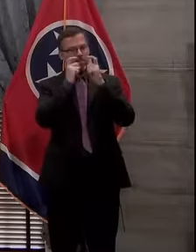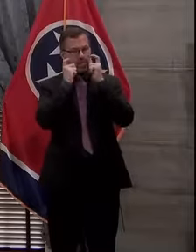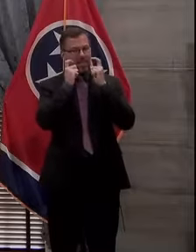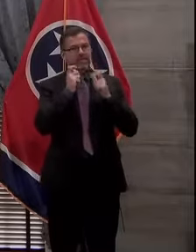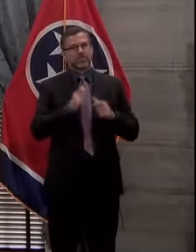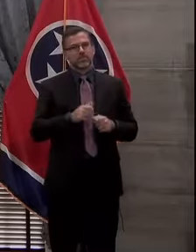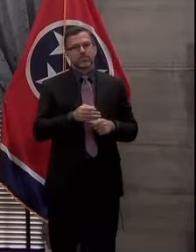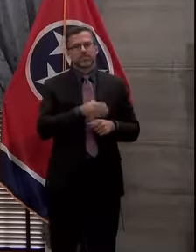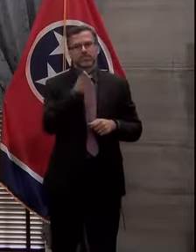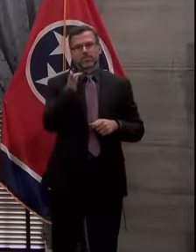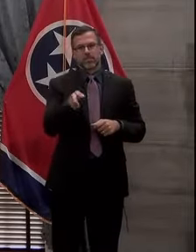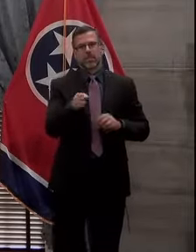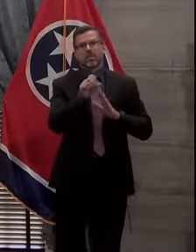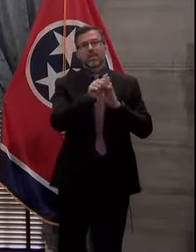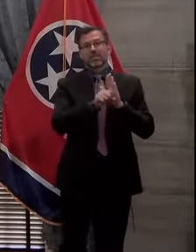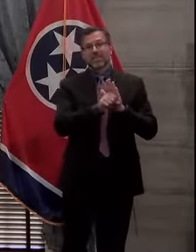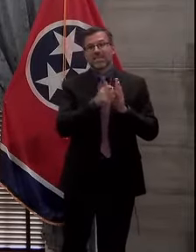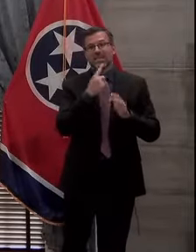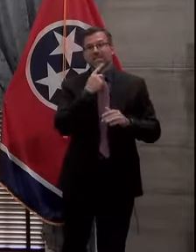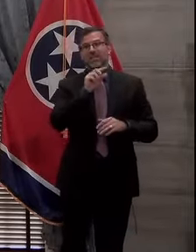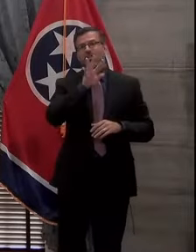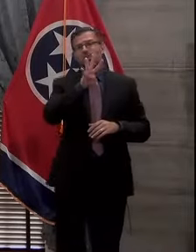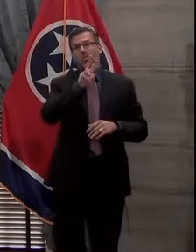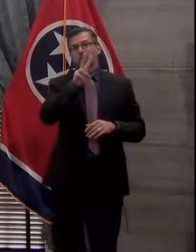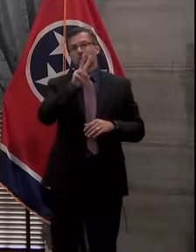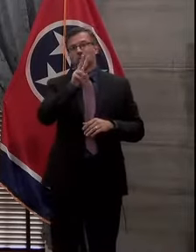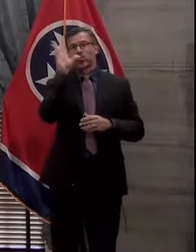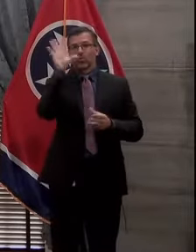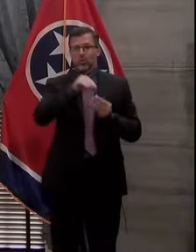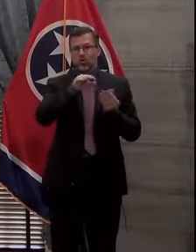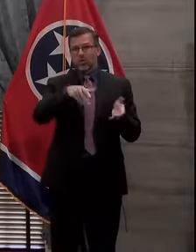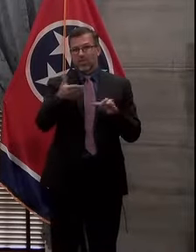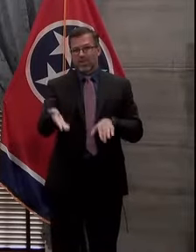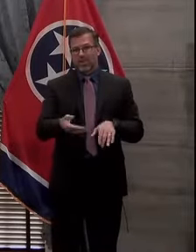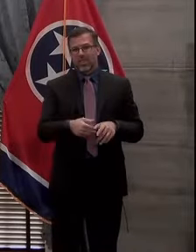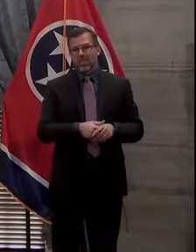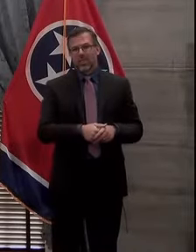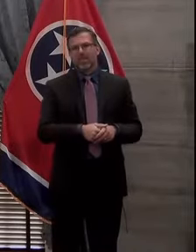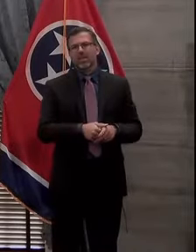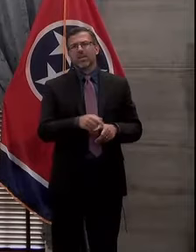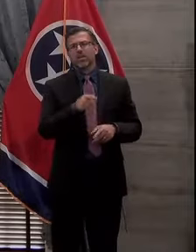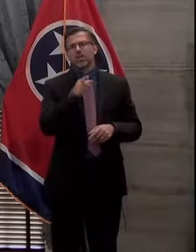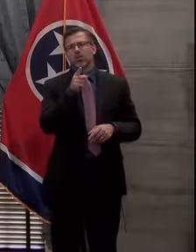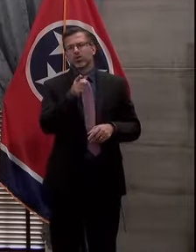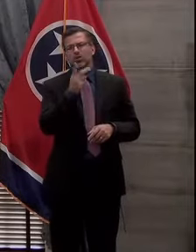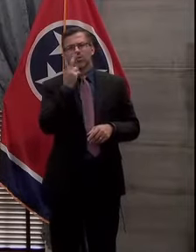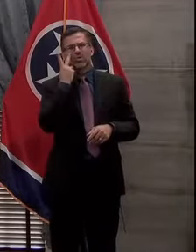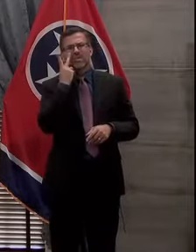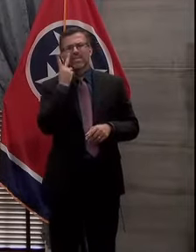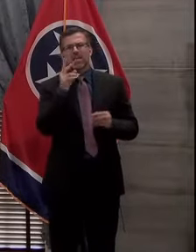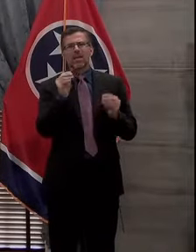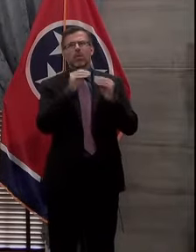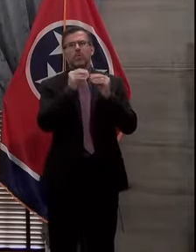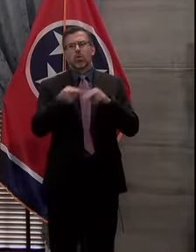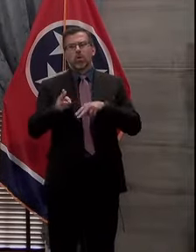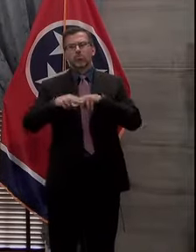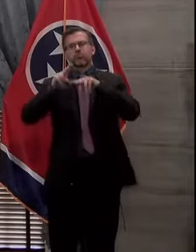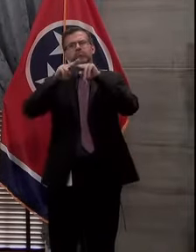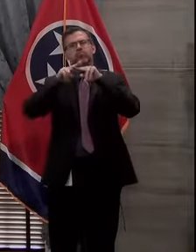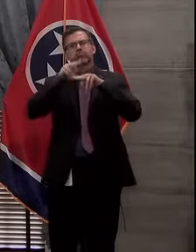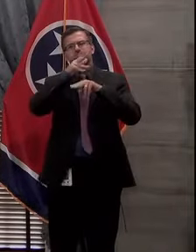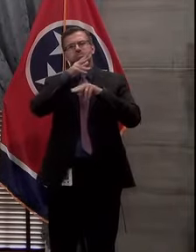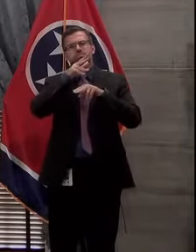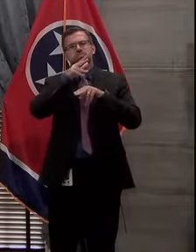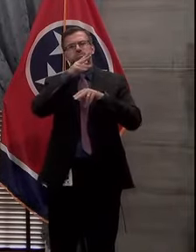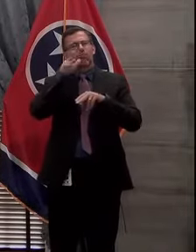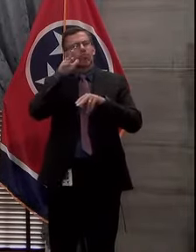seen that today the state is reporting 42 deaths. Are you guys seeing a shift in deaths in the rural areas? We know that